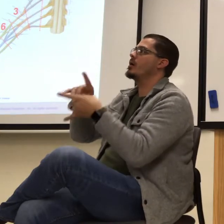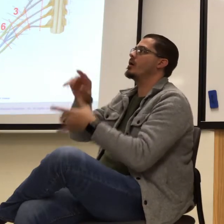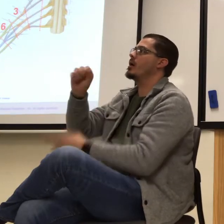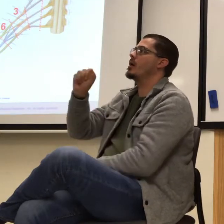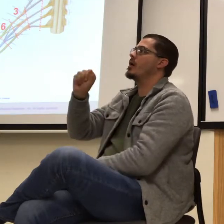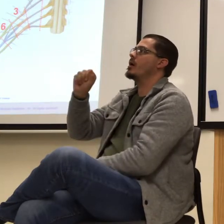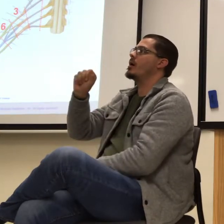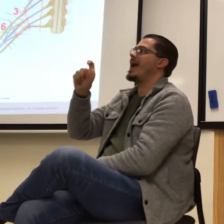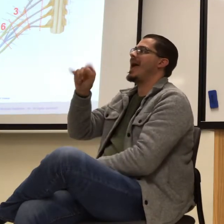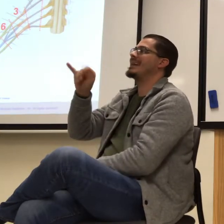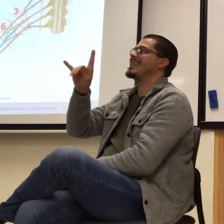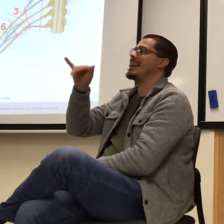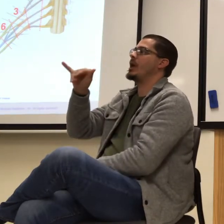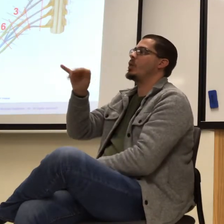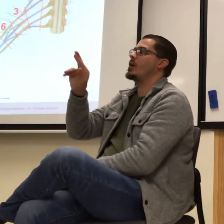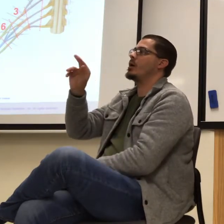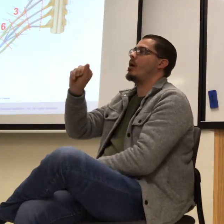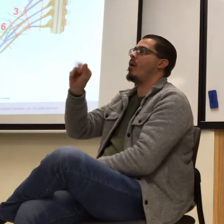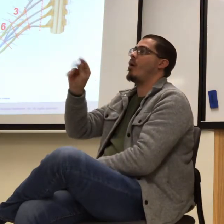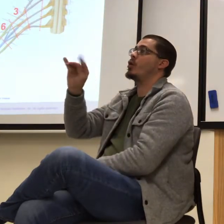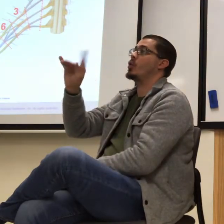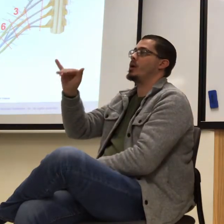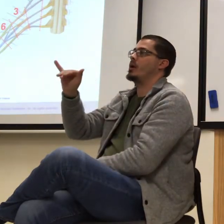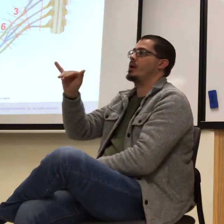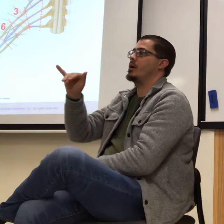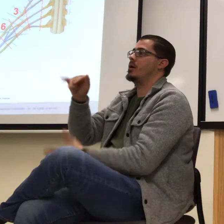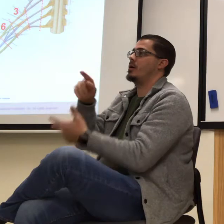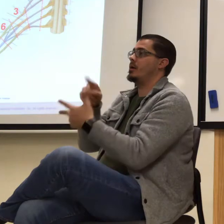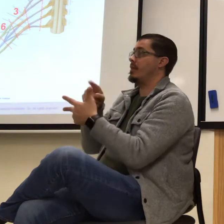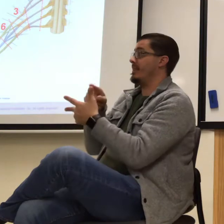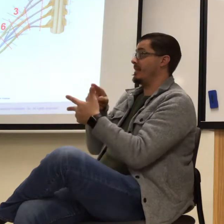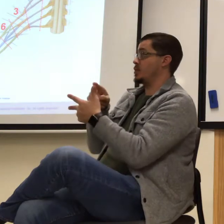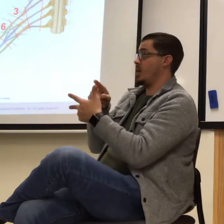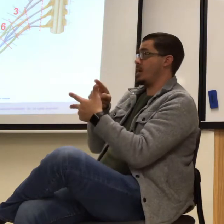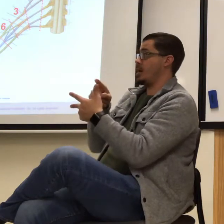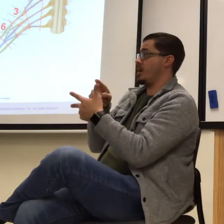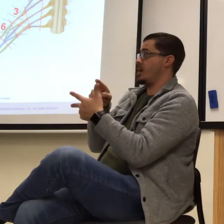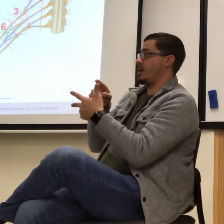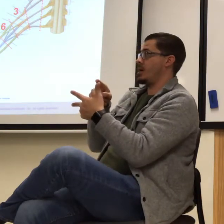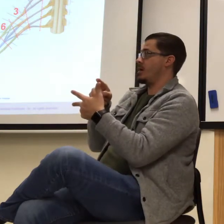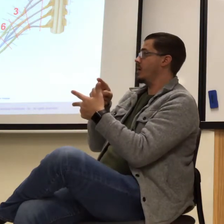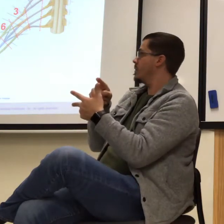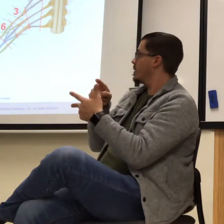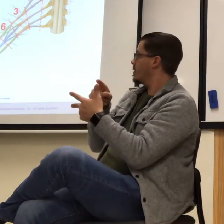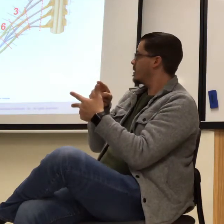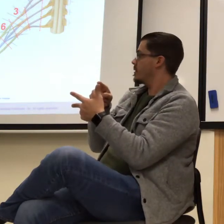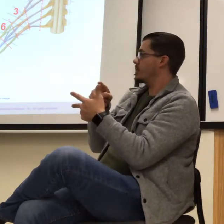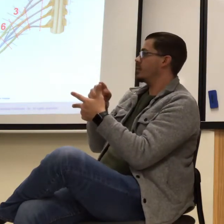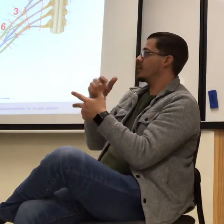axillary artery. Okay. This cord is posterior to the axillary artery.